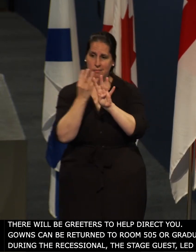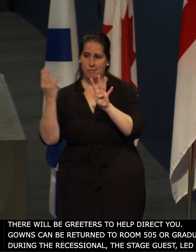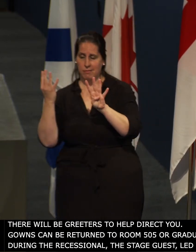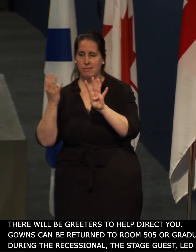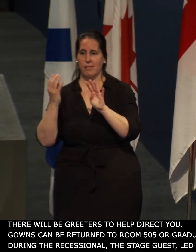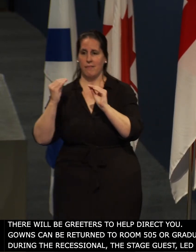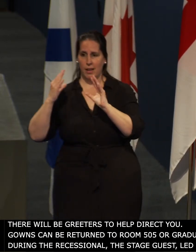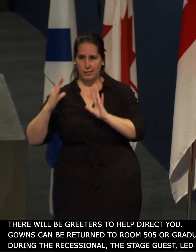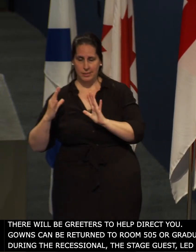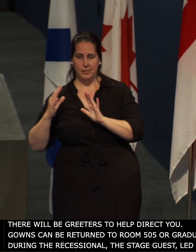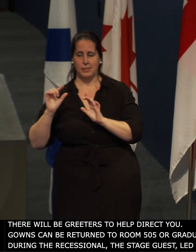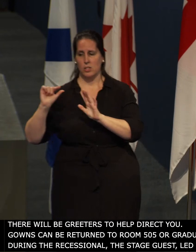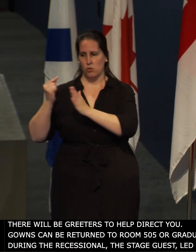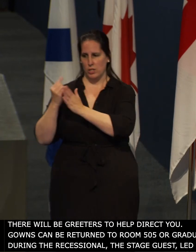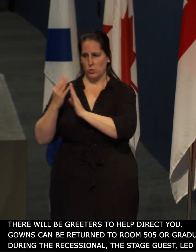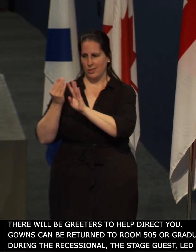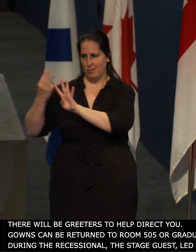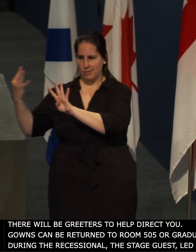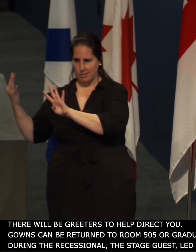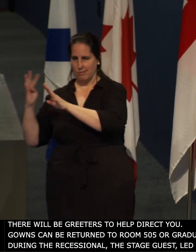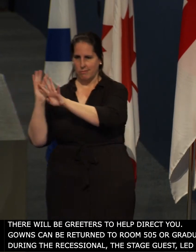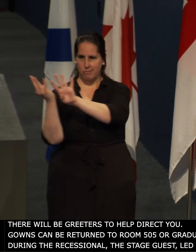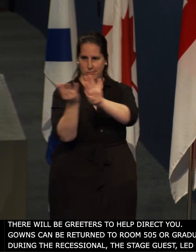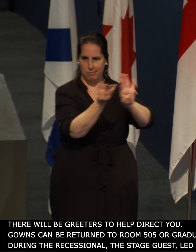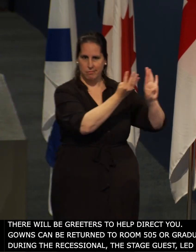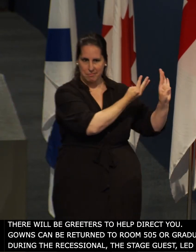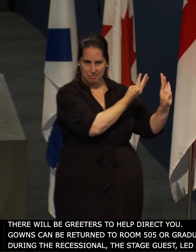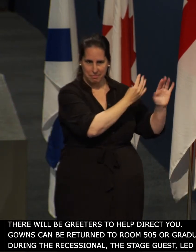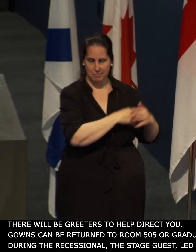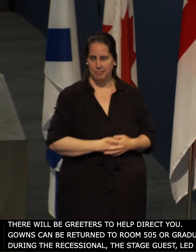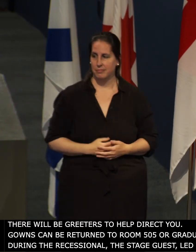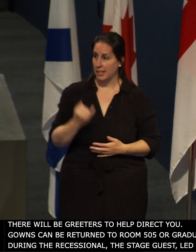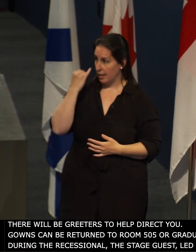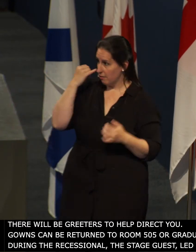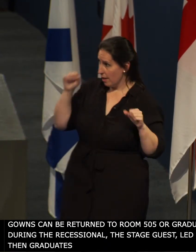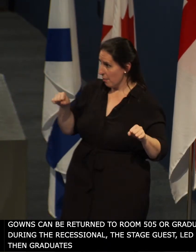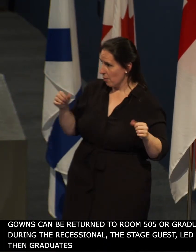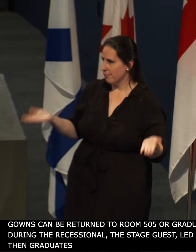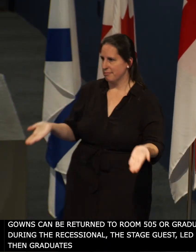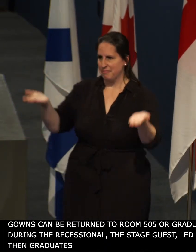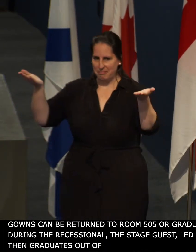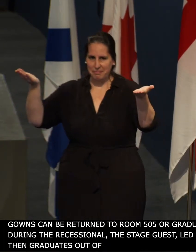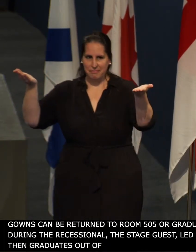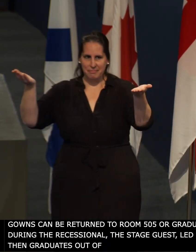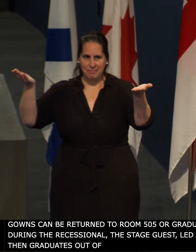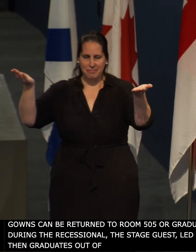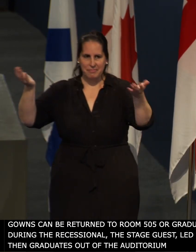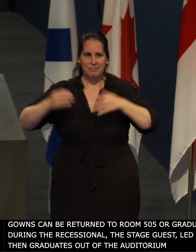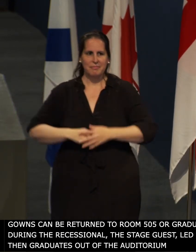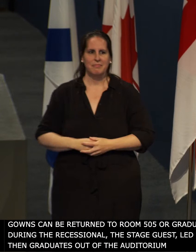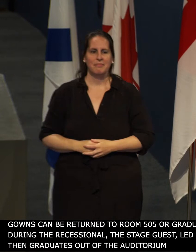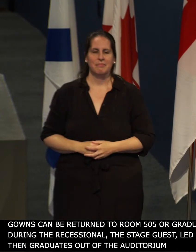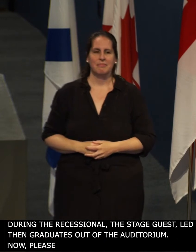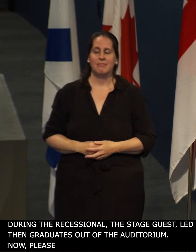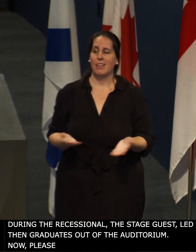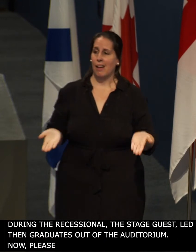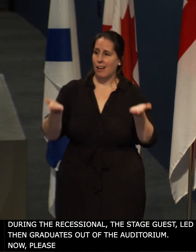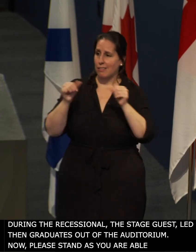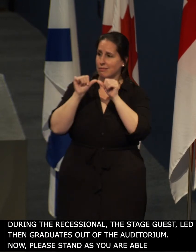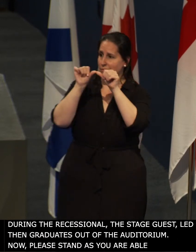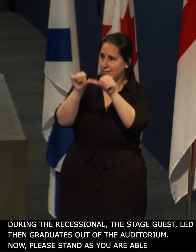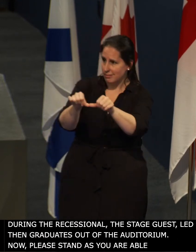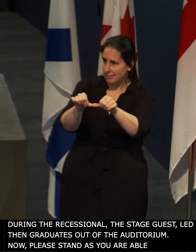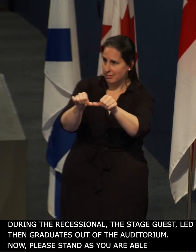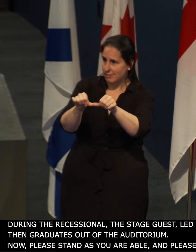then graduates out of the auditorium. Now, please stand as you are able, and please remain standing at